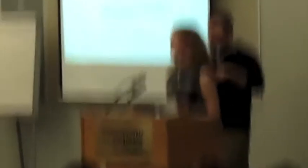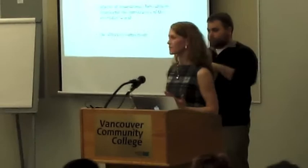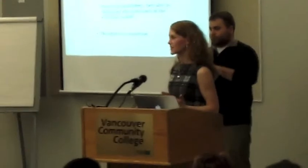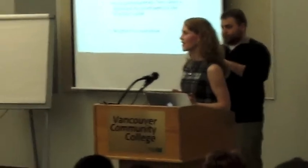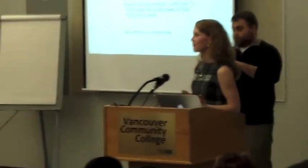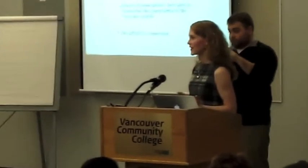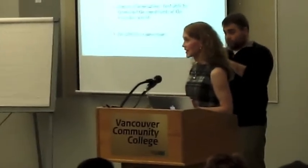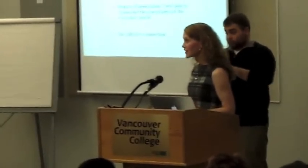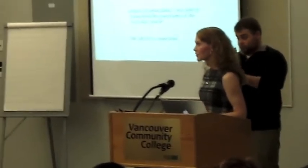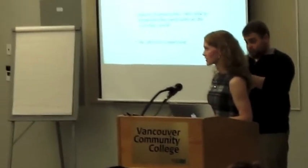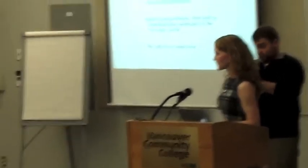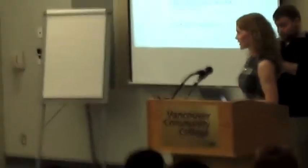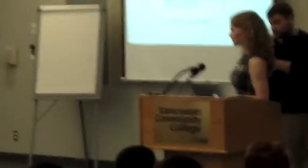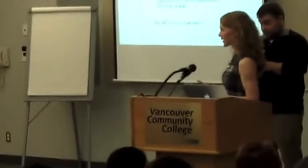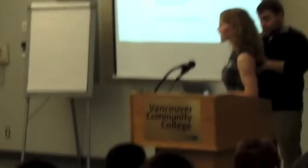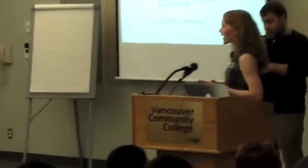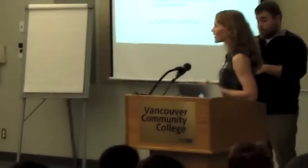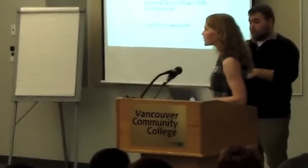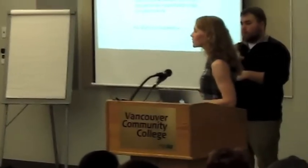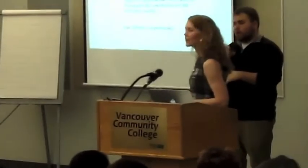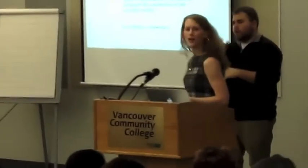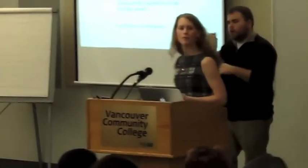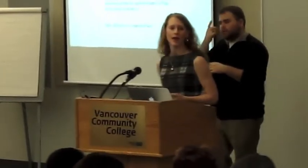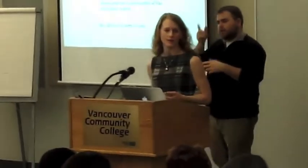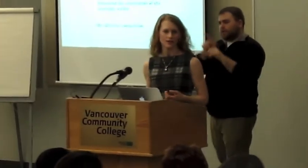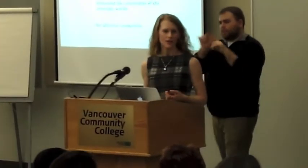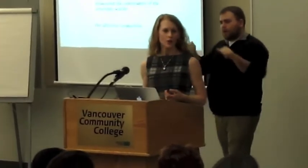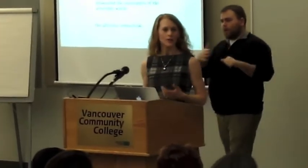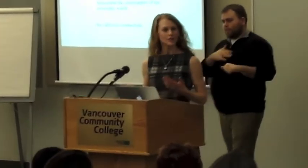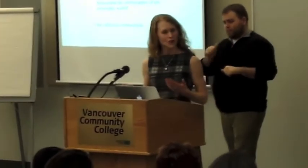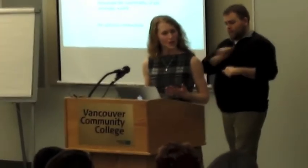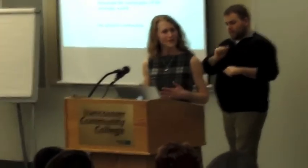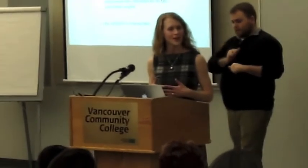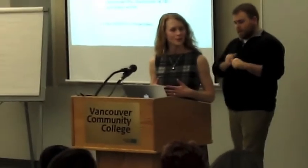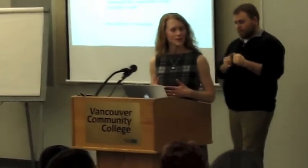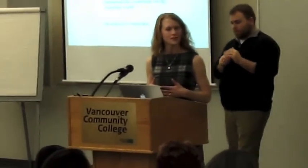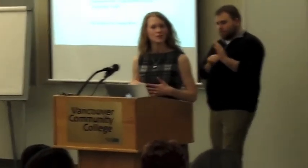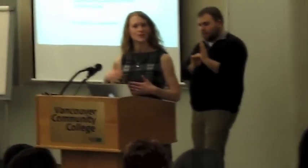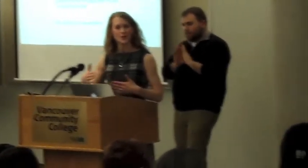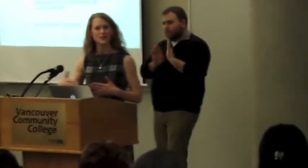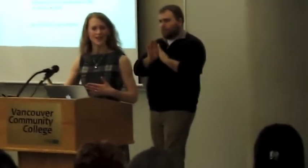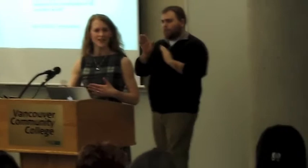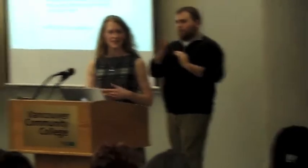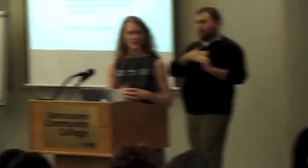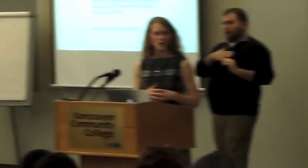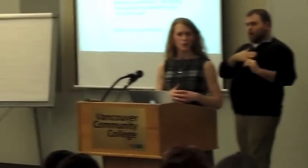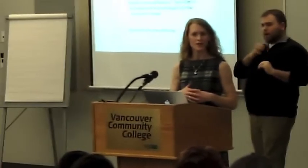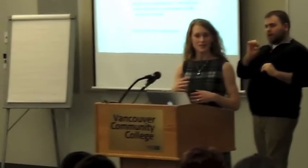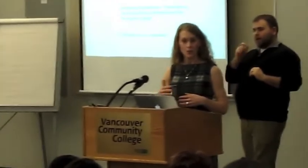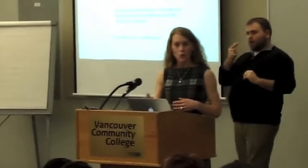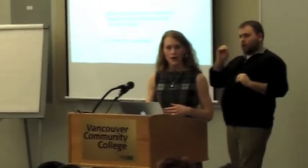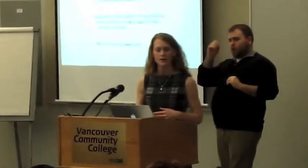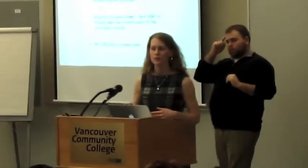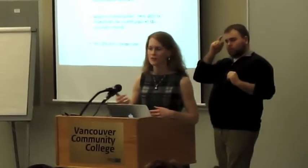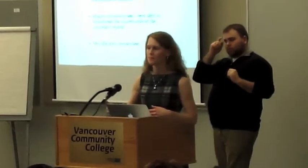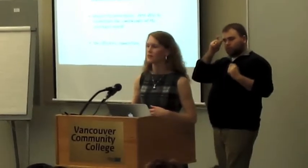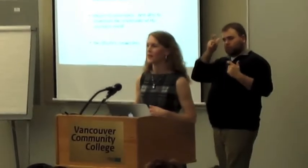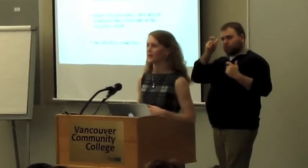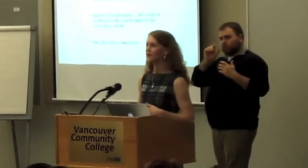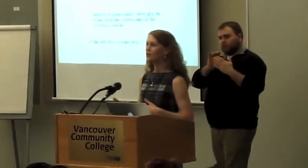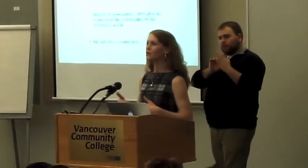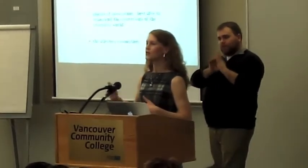is when your sense of self and ego are developing. How do you overcome that? Well, it's not uncommon to associate with someone